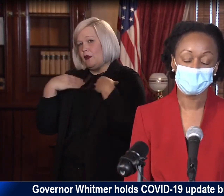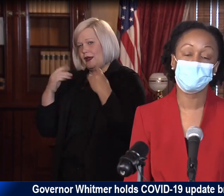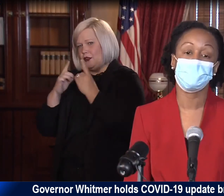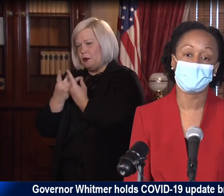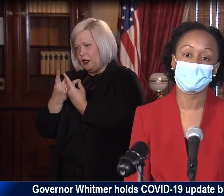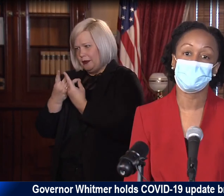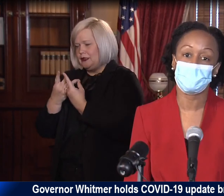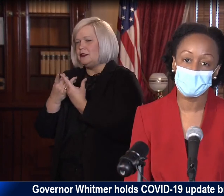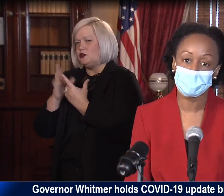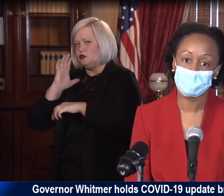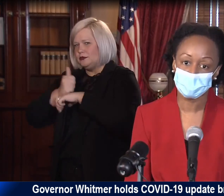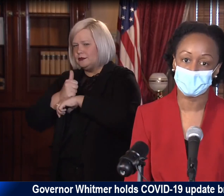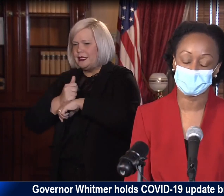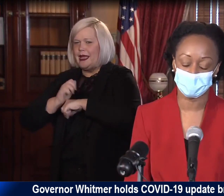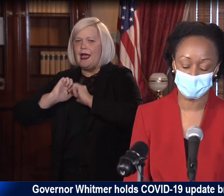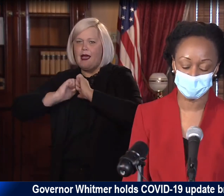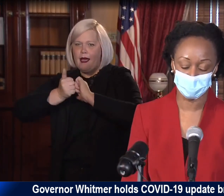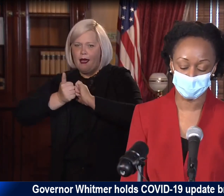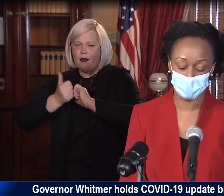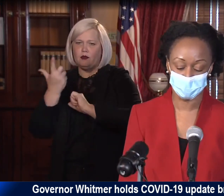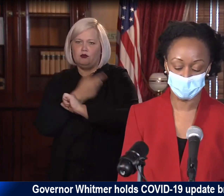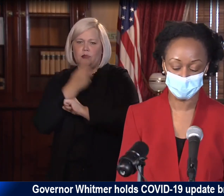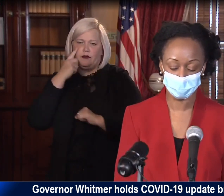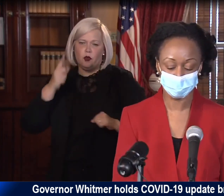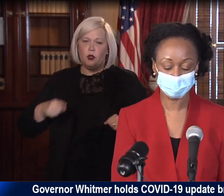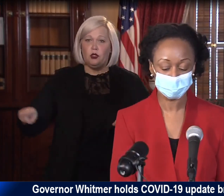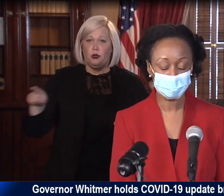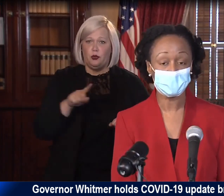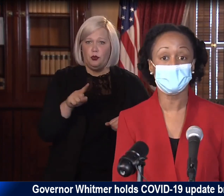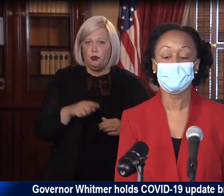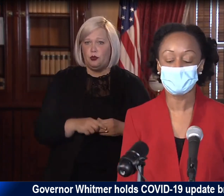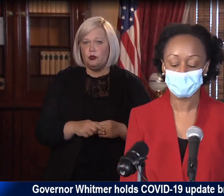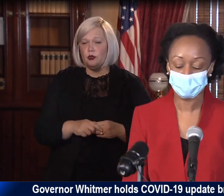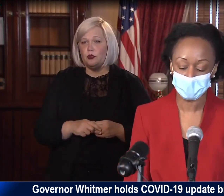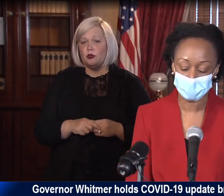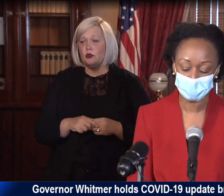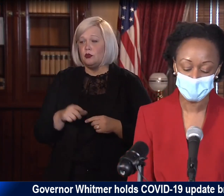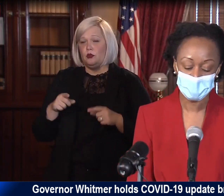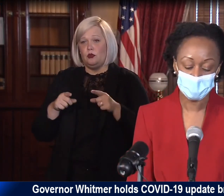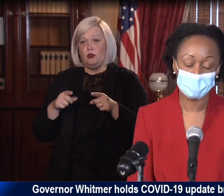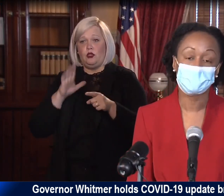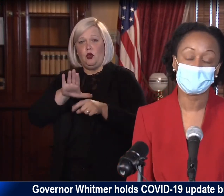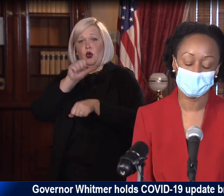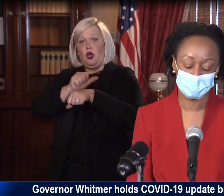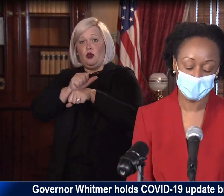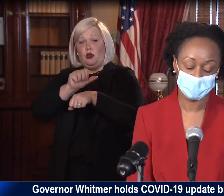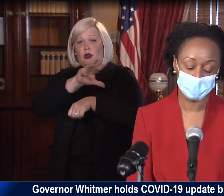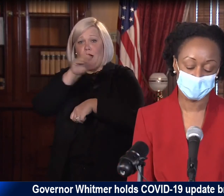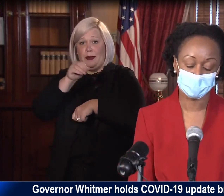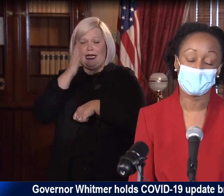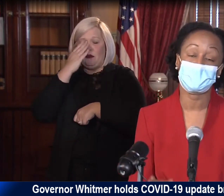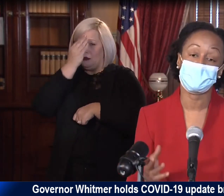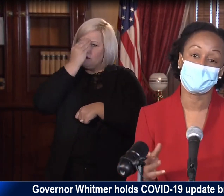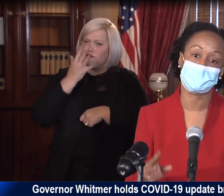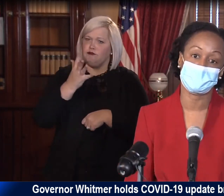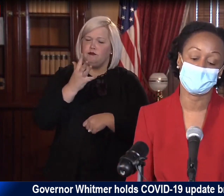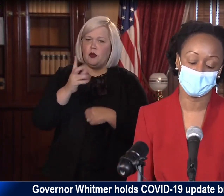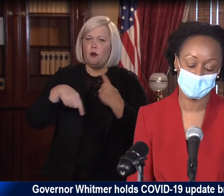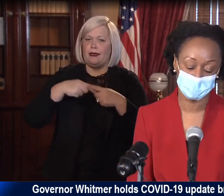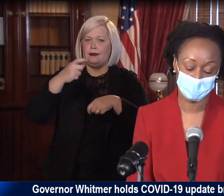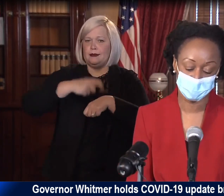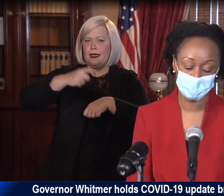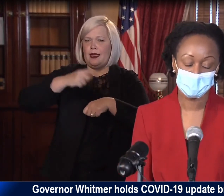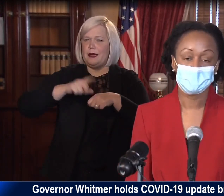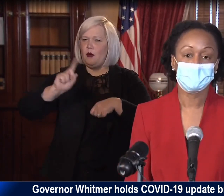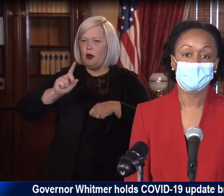departments to arrange where your vaccination will take place. And they will notify you when the plan is finalized for how you will receive